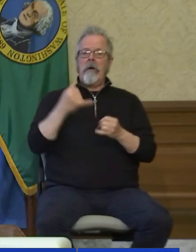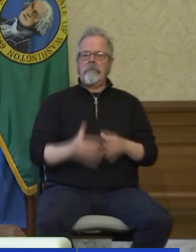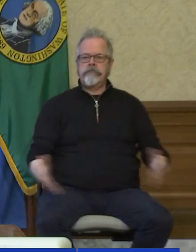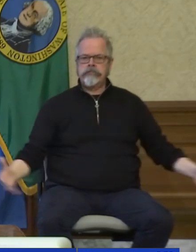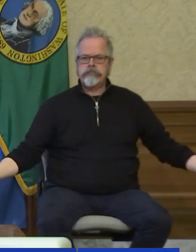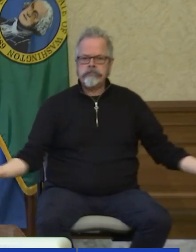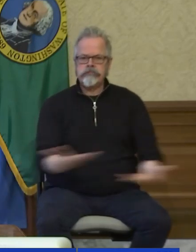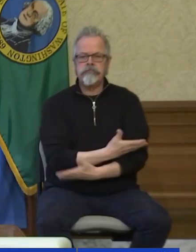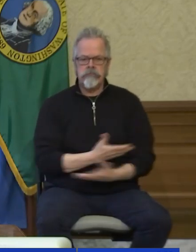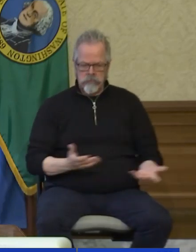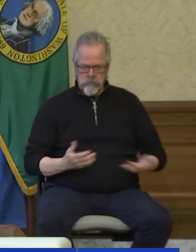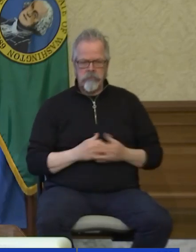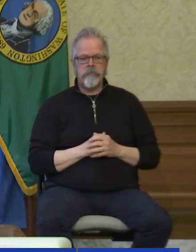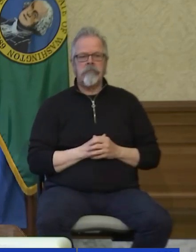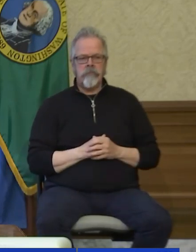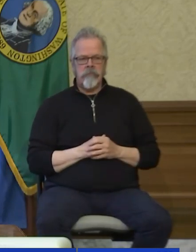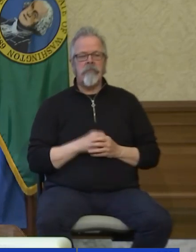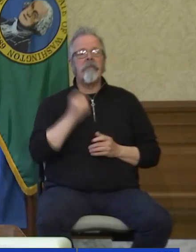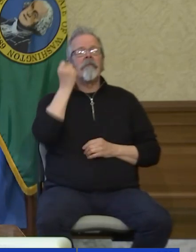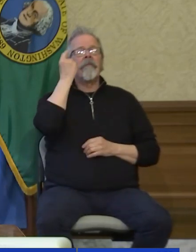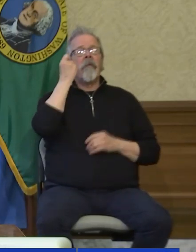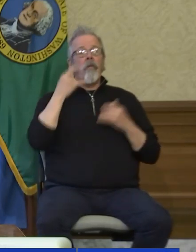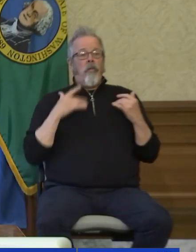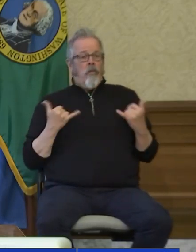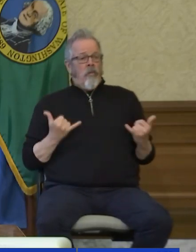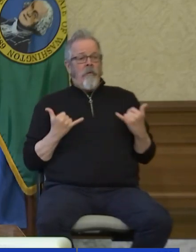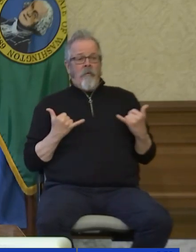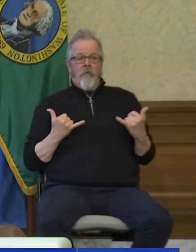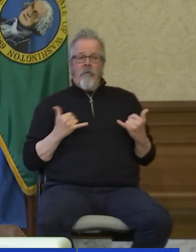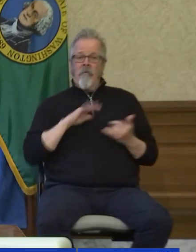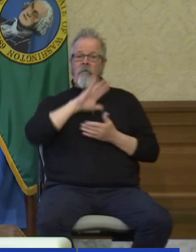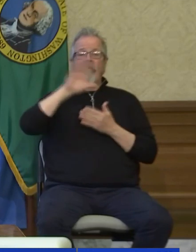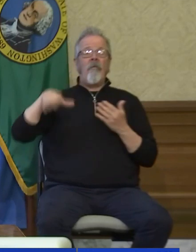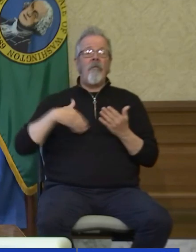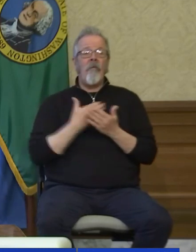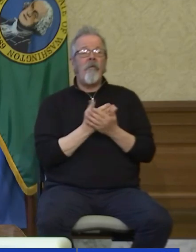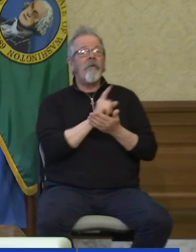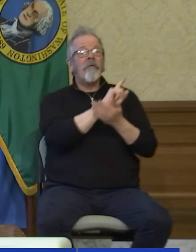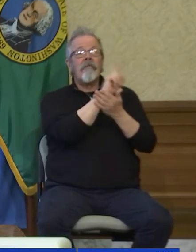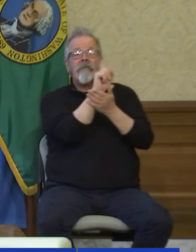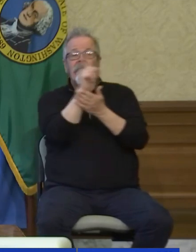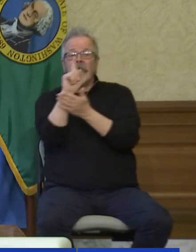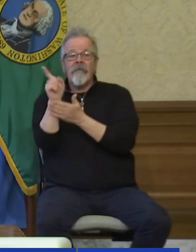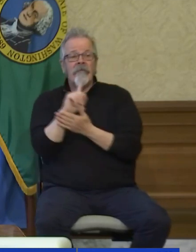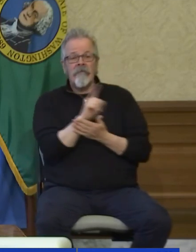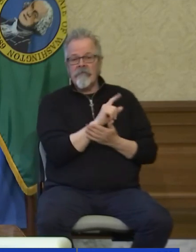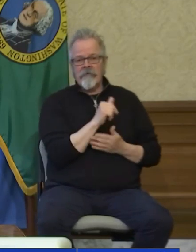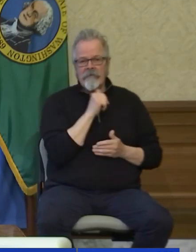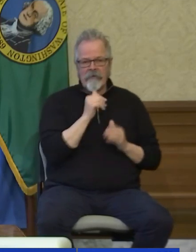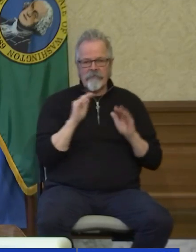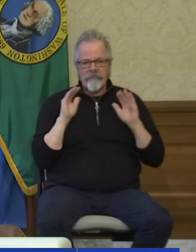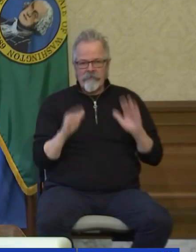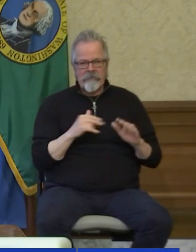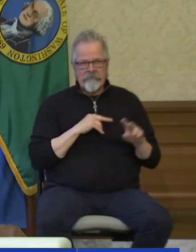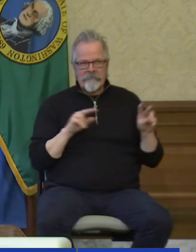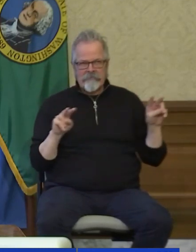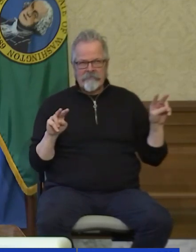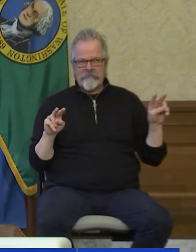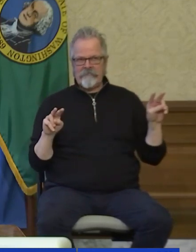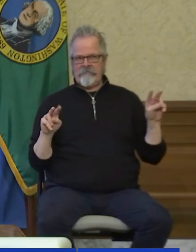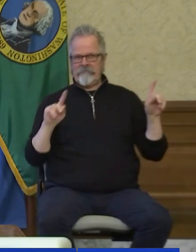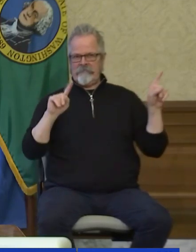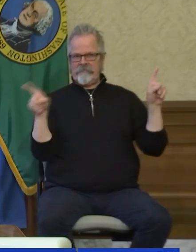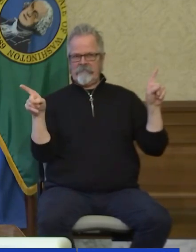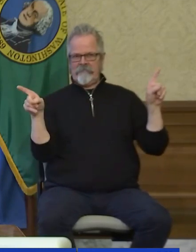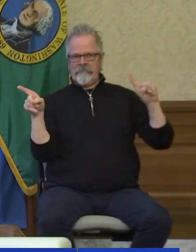to be significantly improved in the next month or so and going forward as well. So we'll have 3 weeks